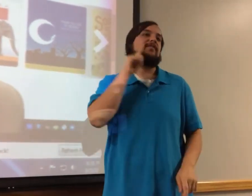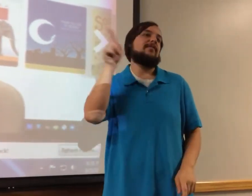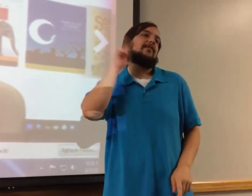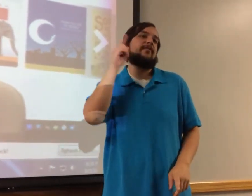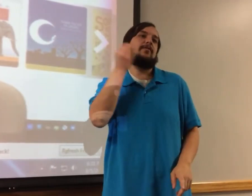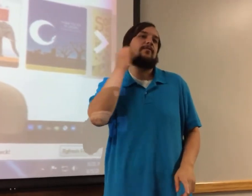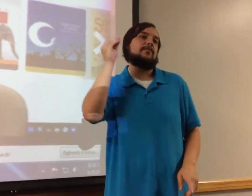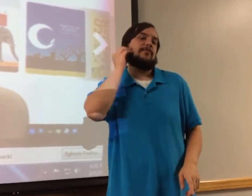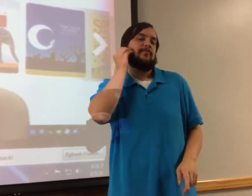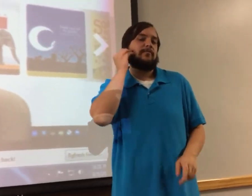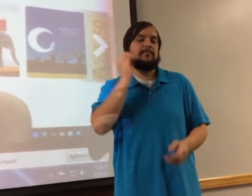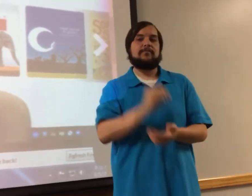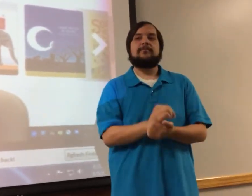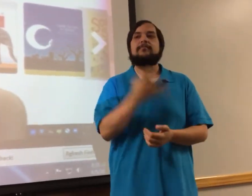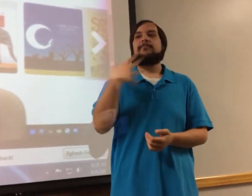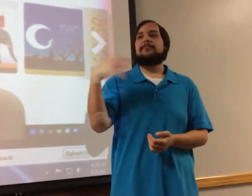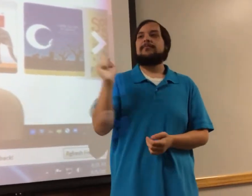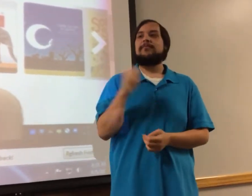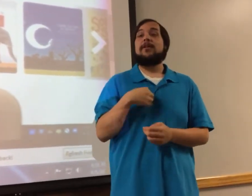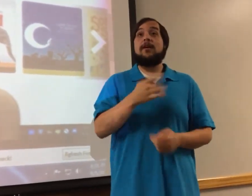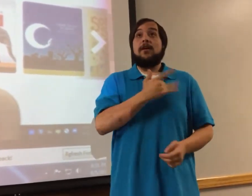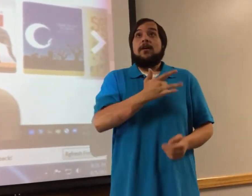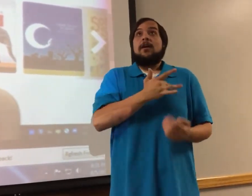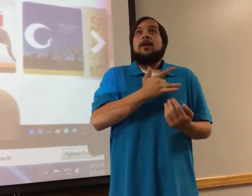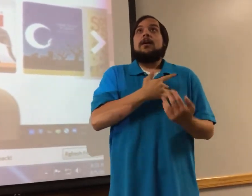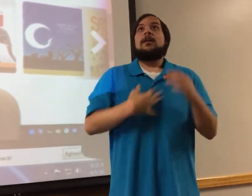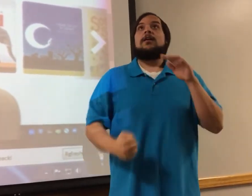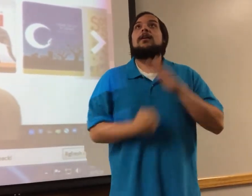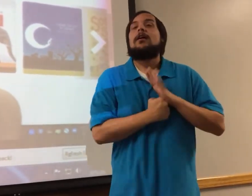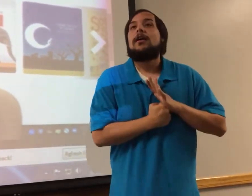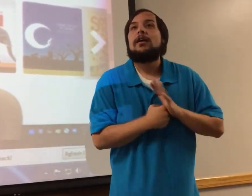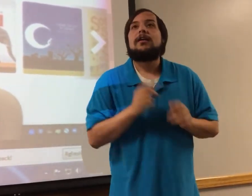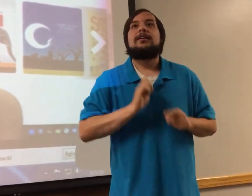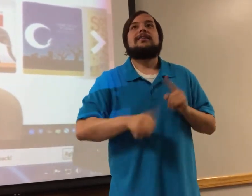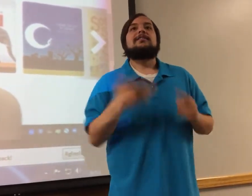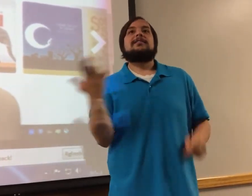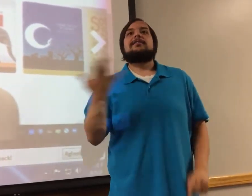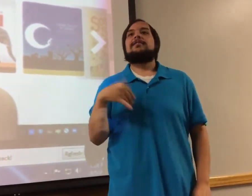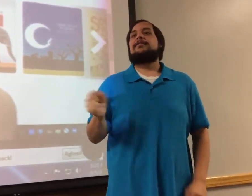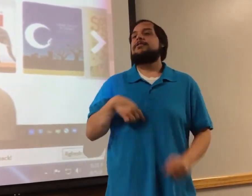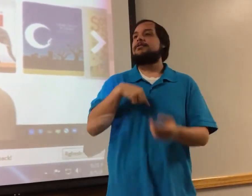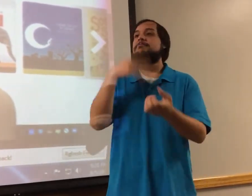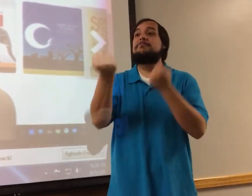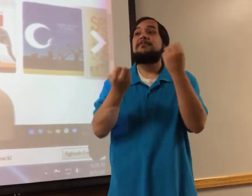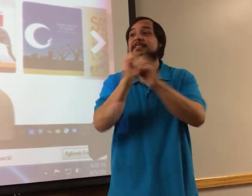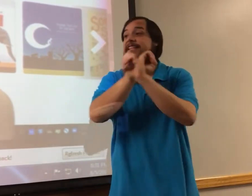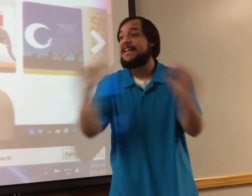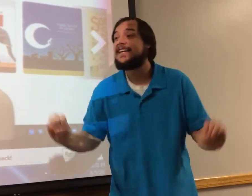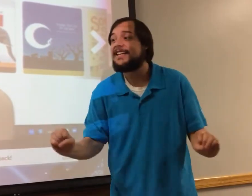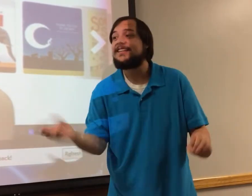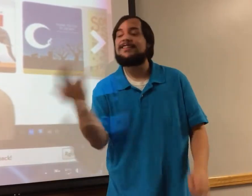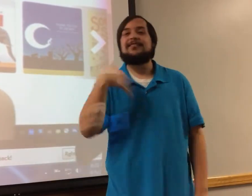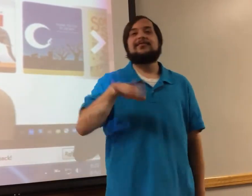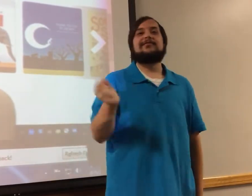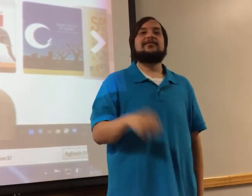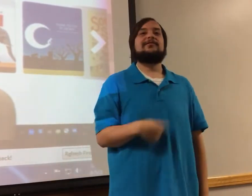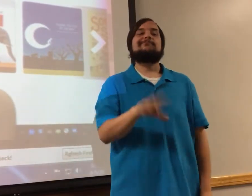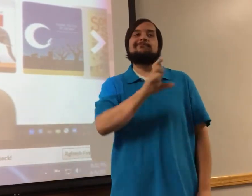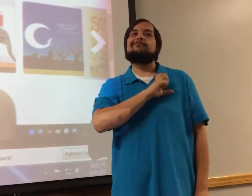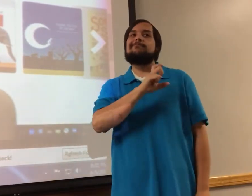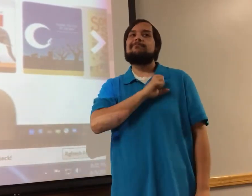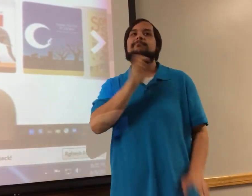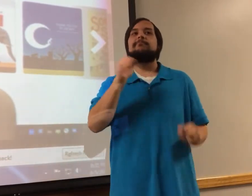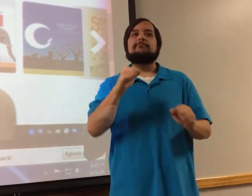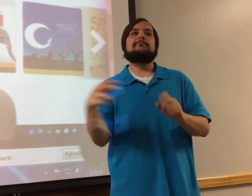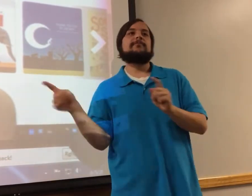home alone, and when you have a heart attack and they couldn't vocalize or sign or anything, that the sheriff would still be